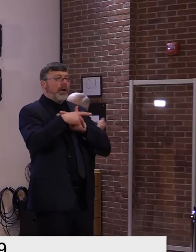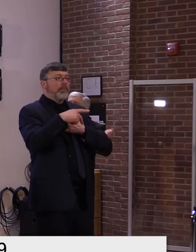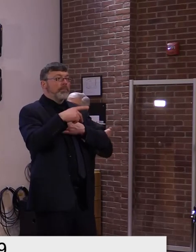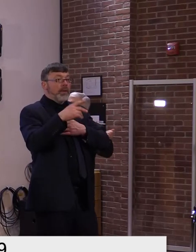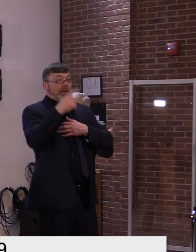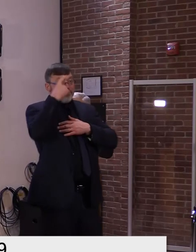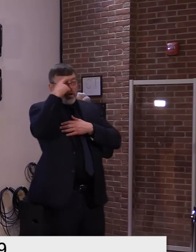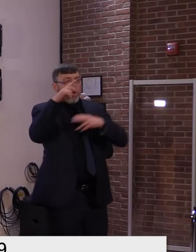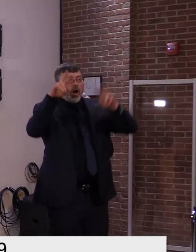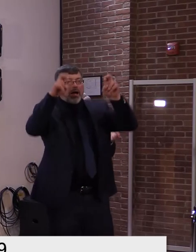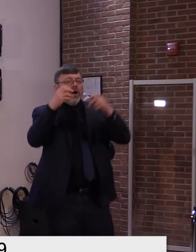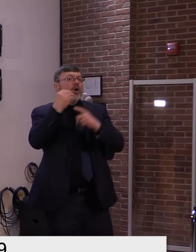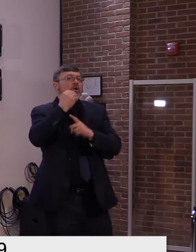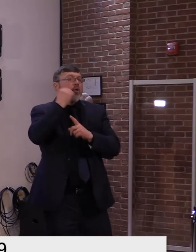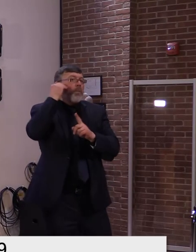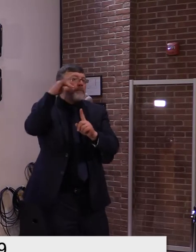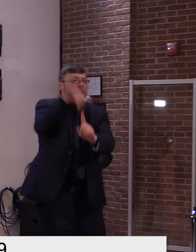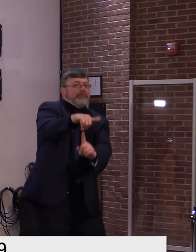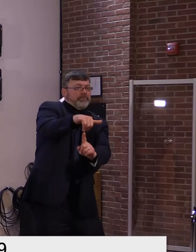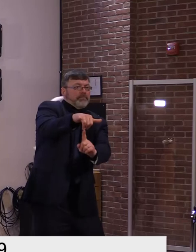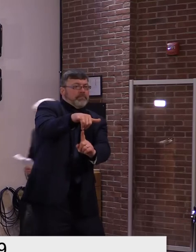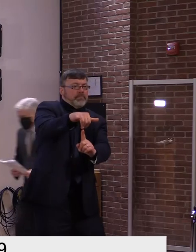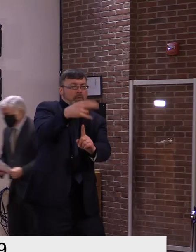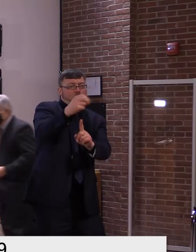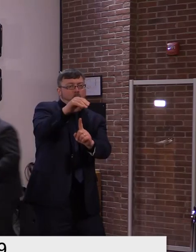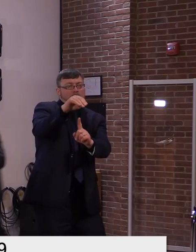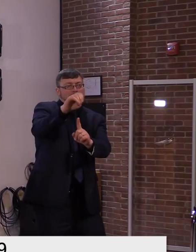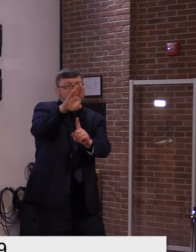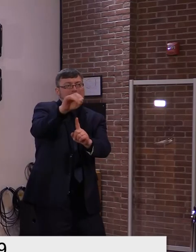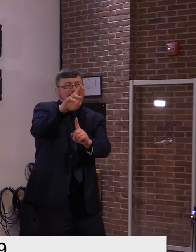call the call center, and we'll try to make them.